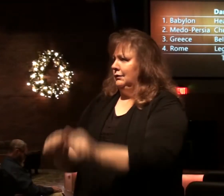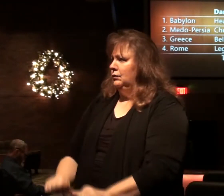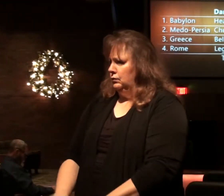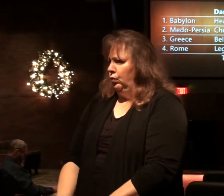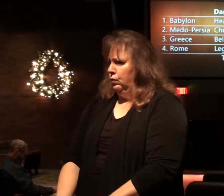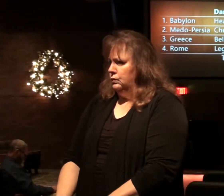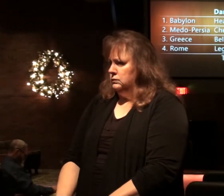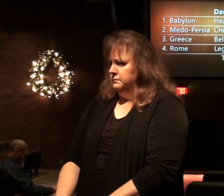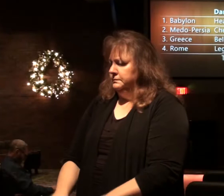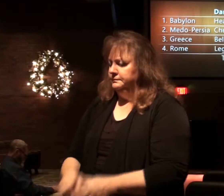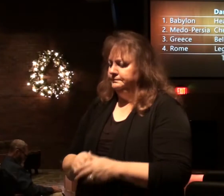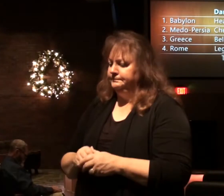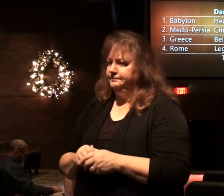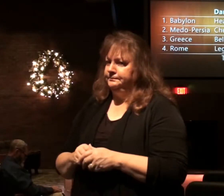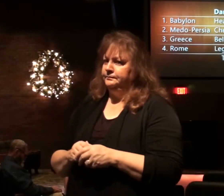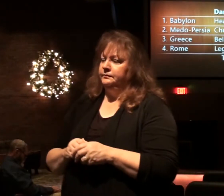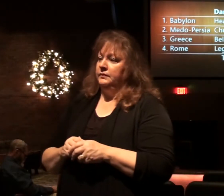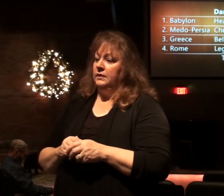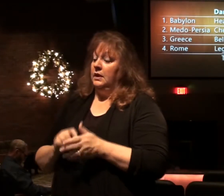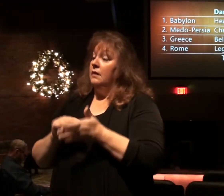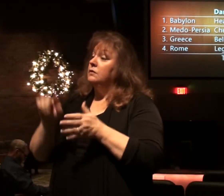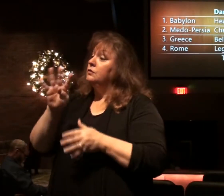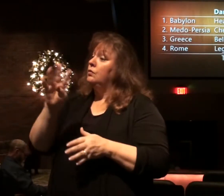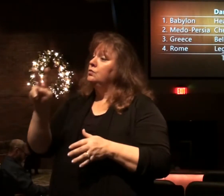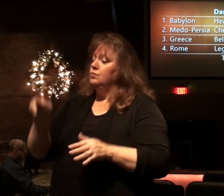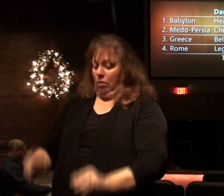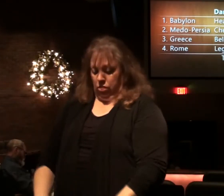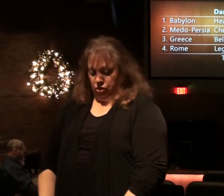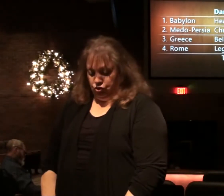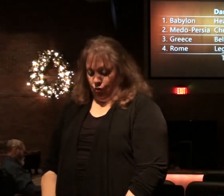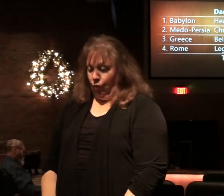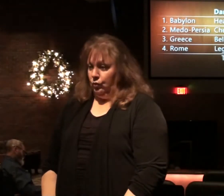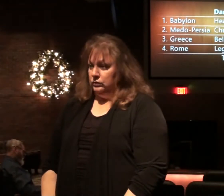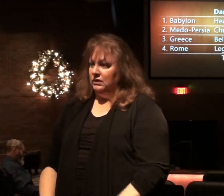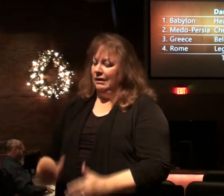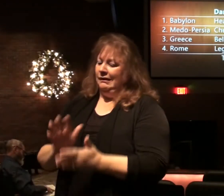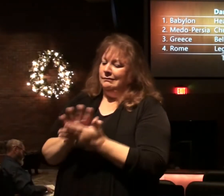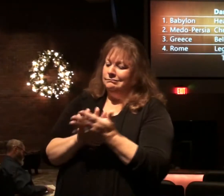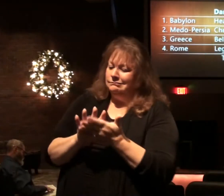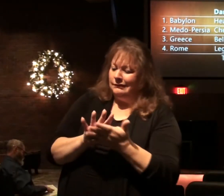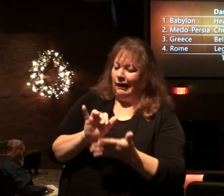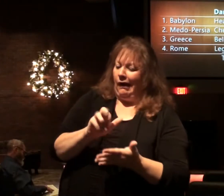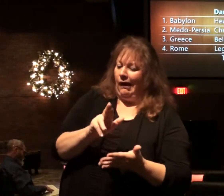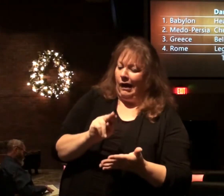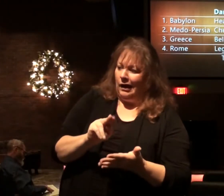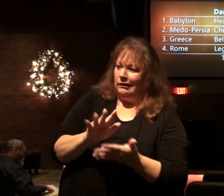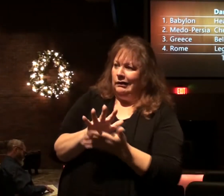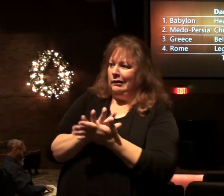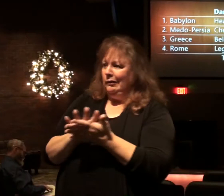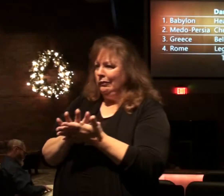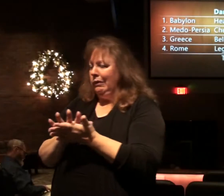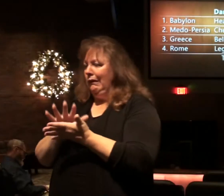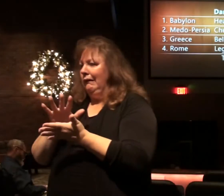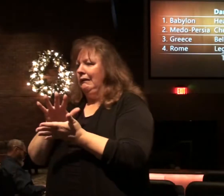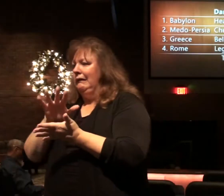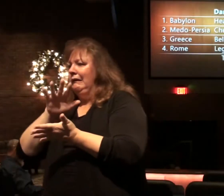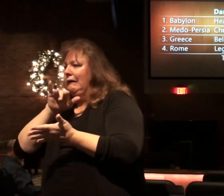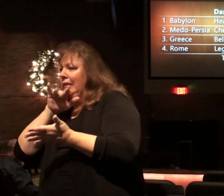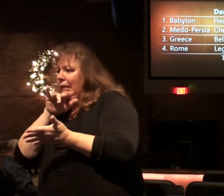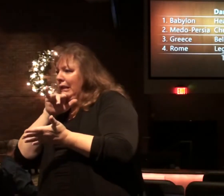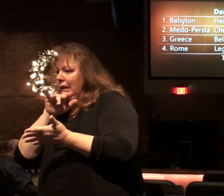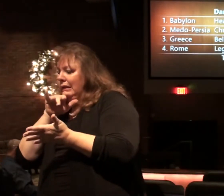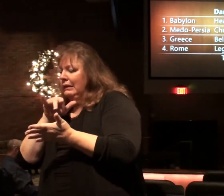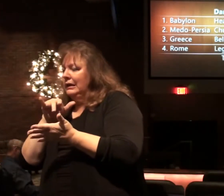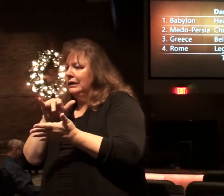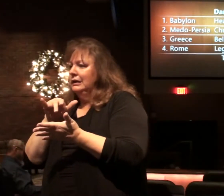toes. And in verse 42, the toes of the feet were partly of iron and partly of pottery. So some of the